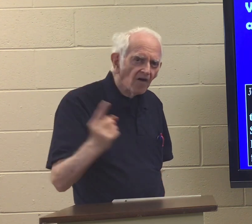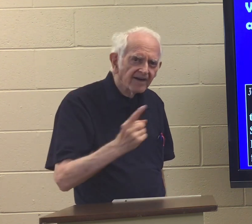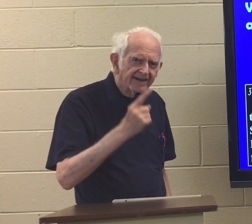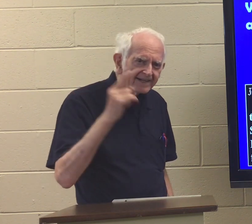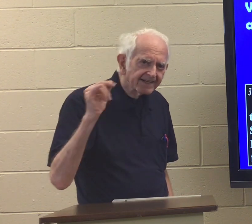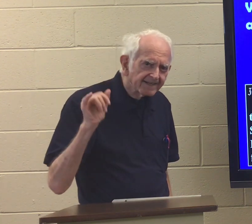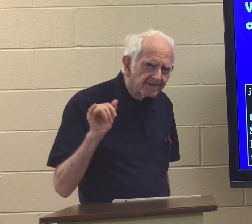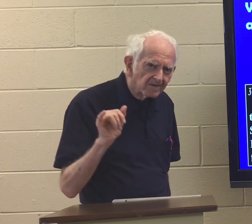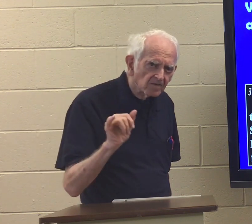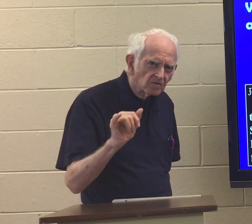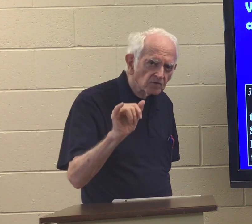forever.